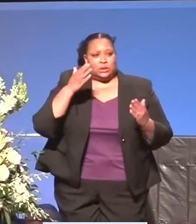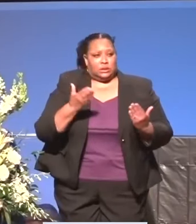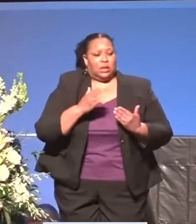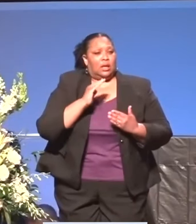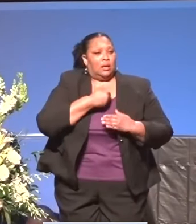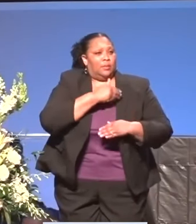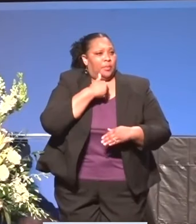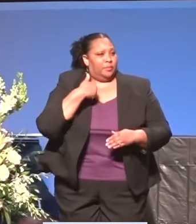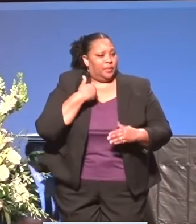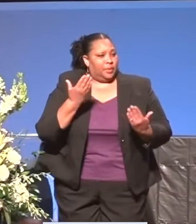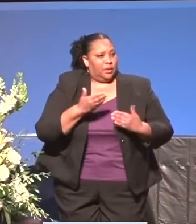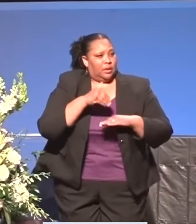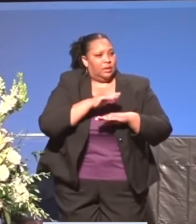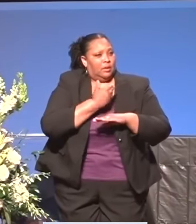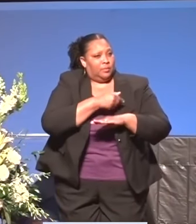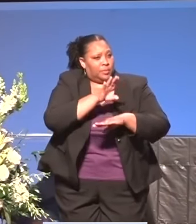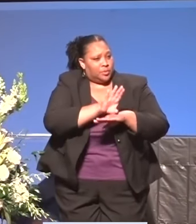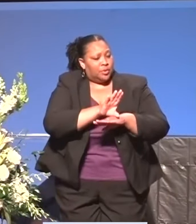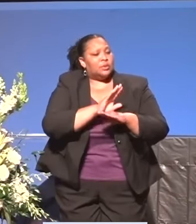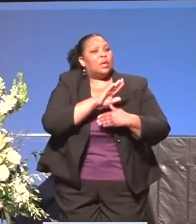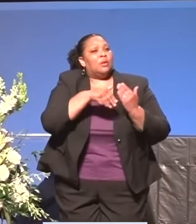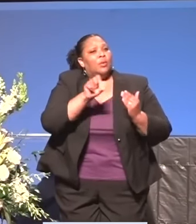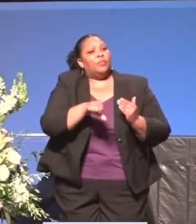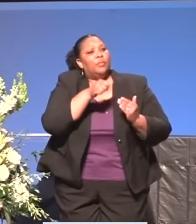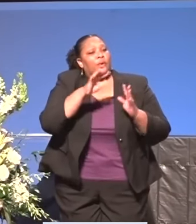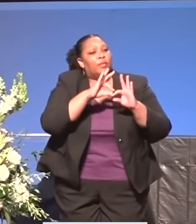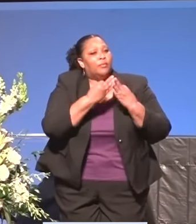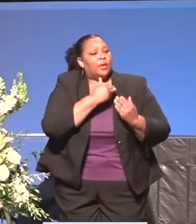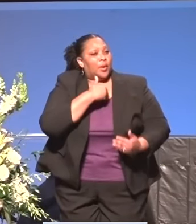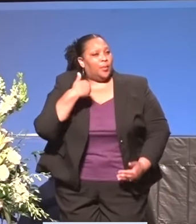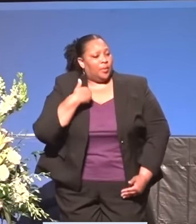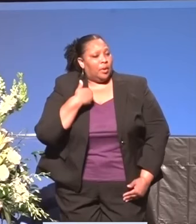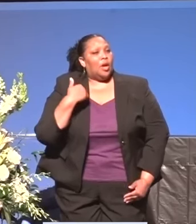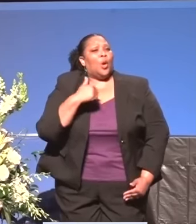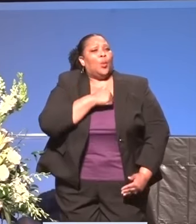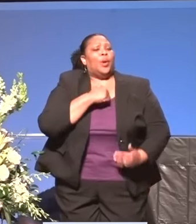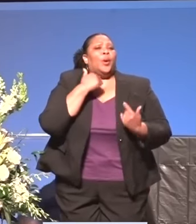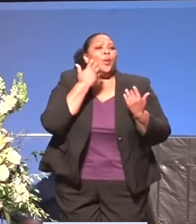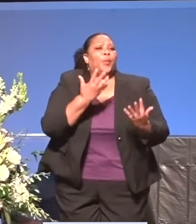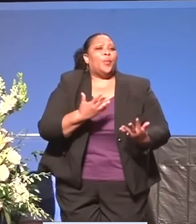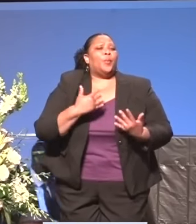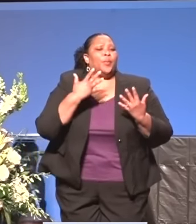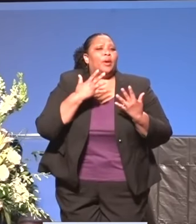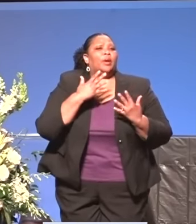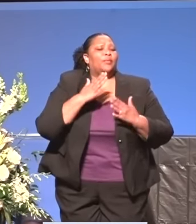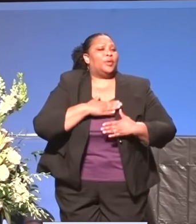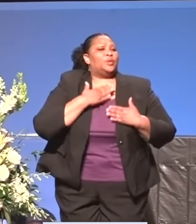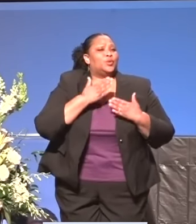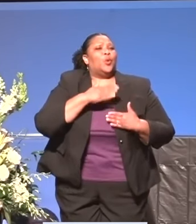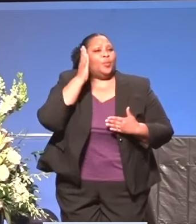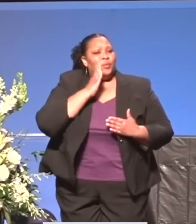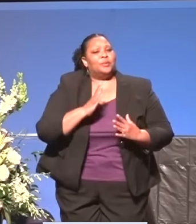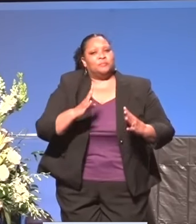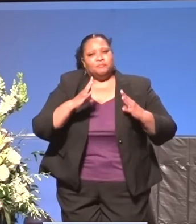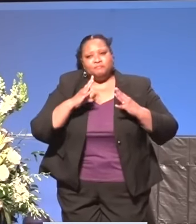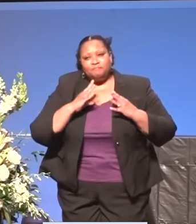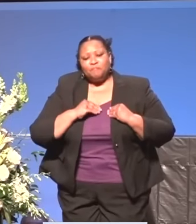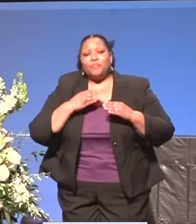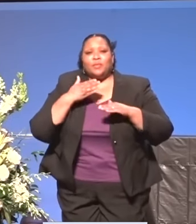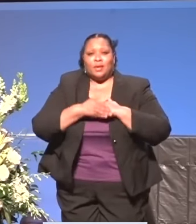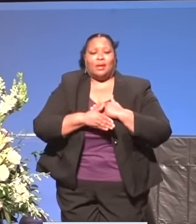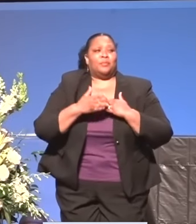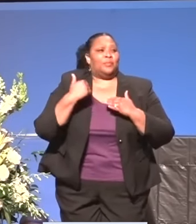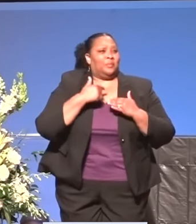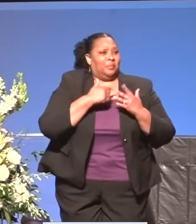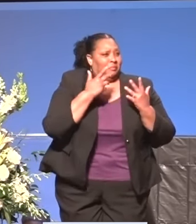our family members and all of the family members, we await the joy that comes in the morning after